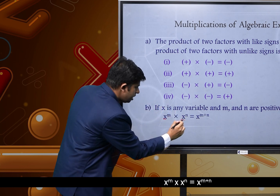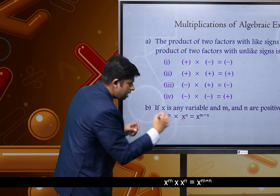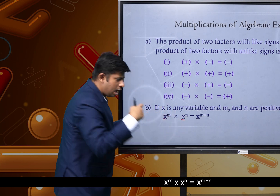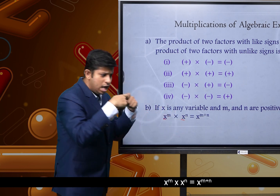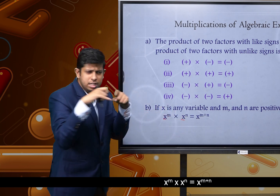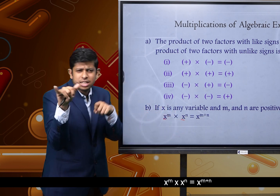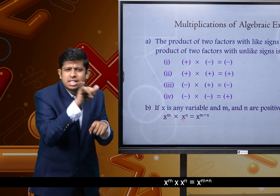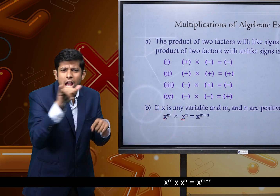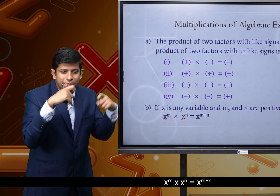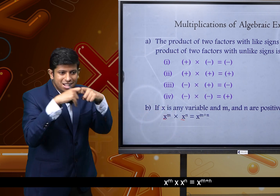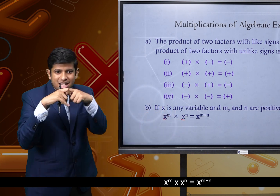n.